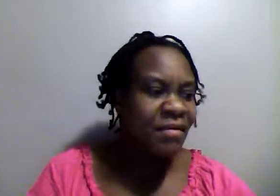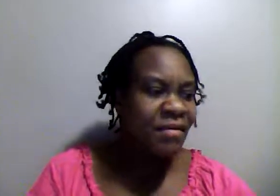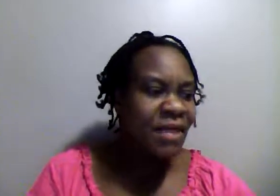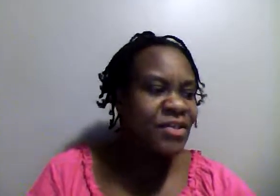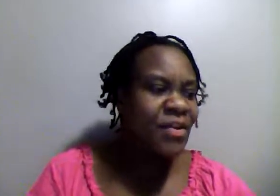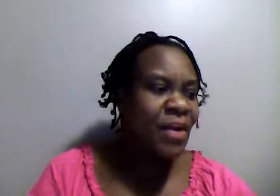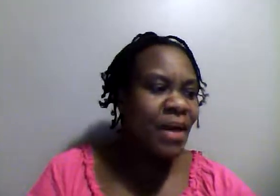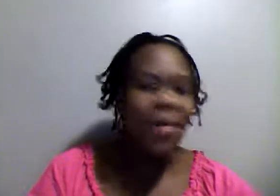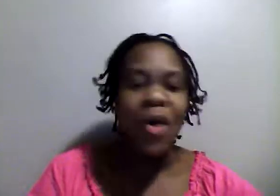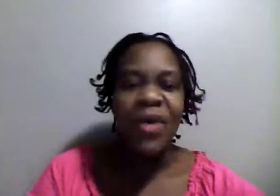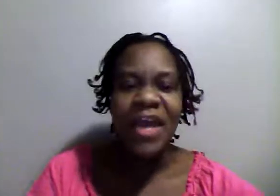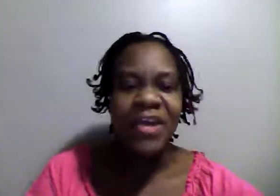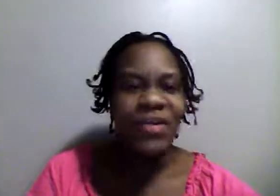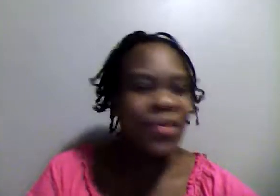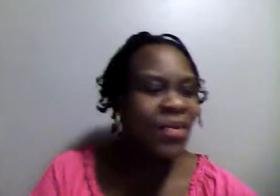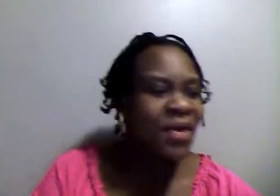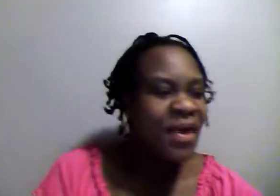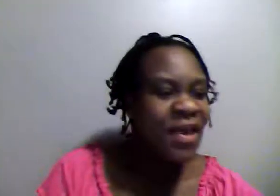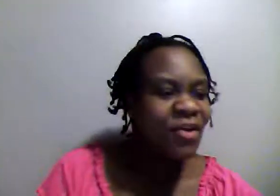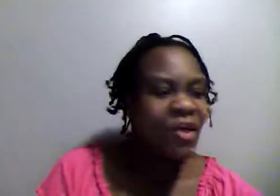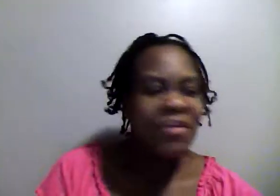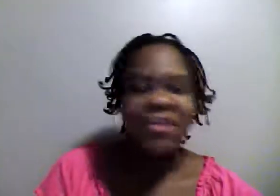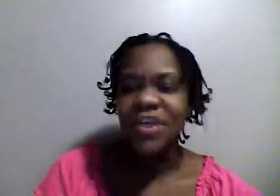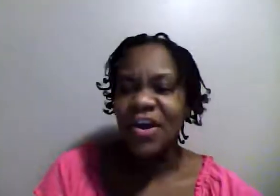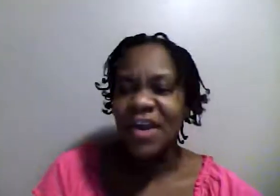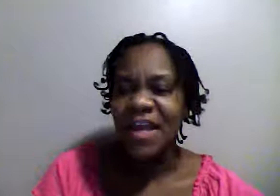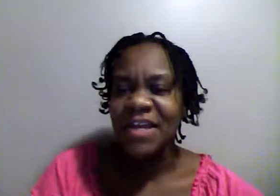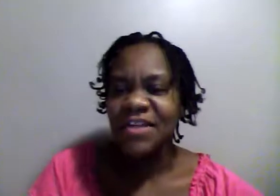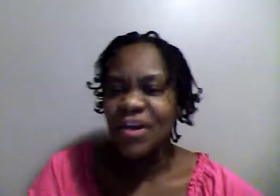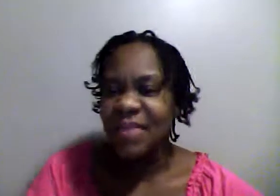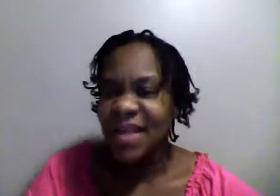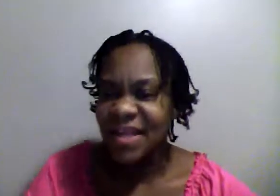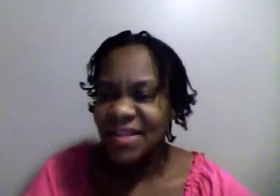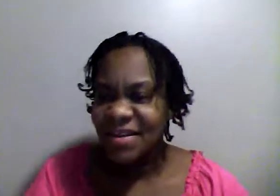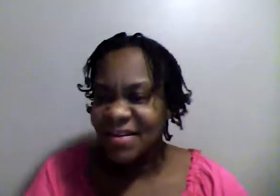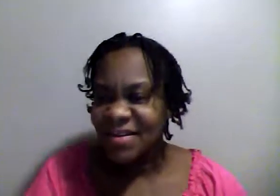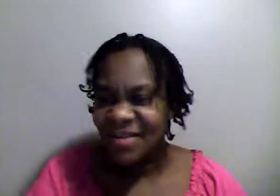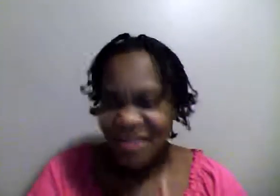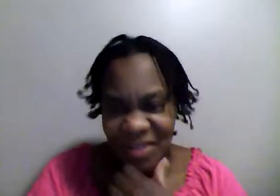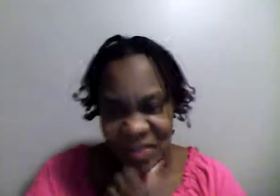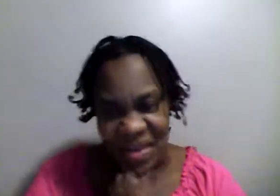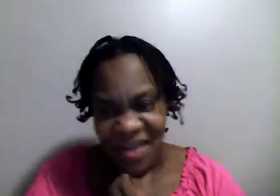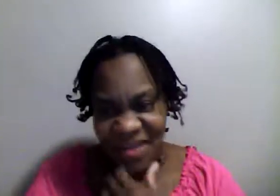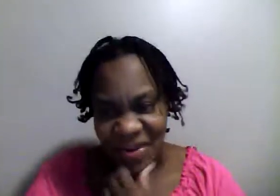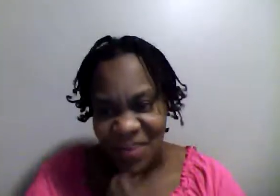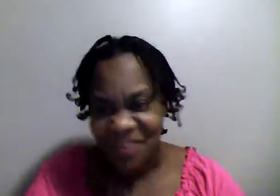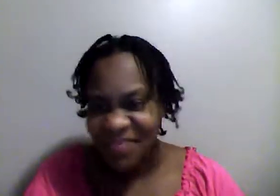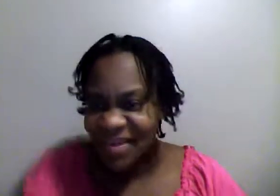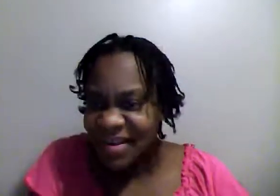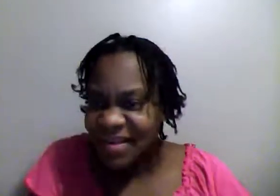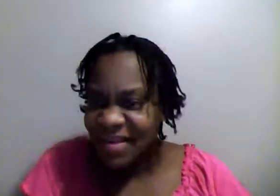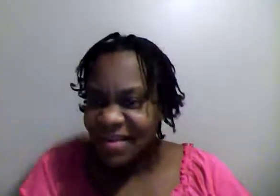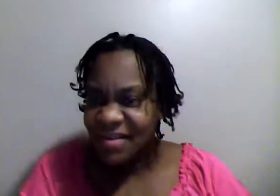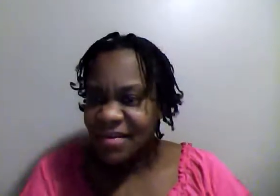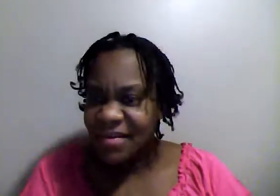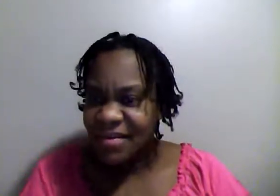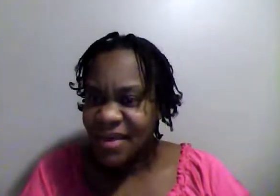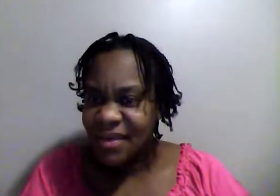Right, so how can you encourage your indeterminate tomato? Yeah,